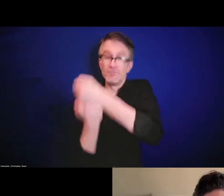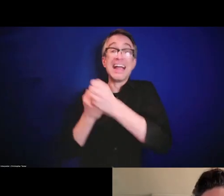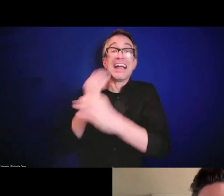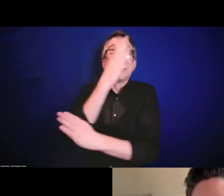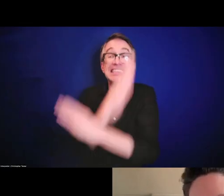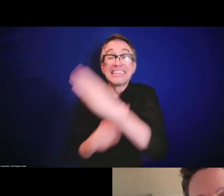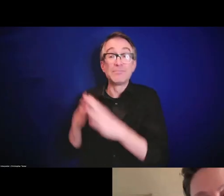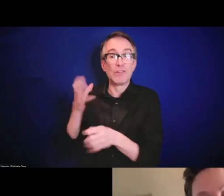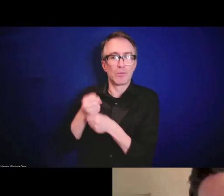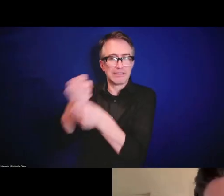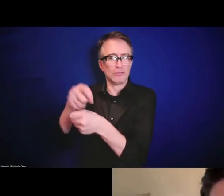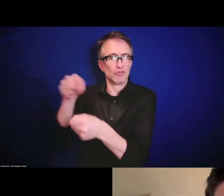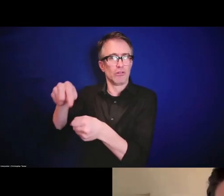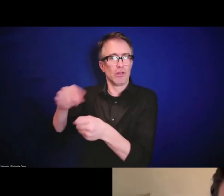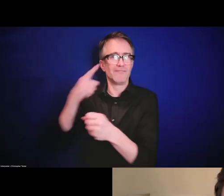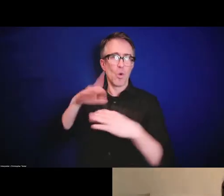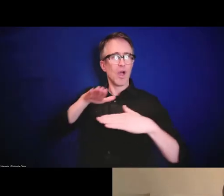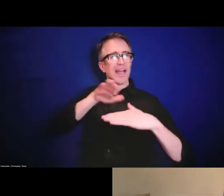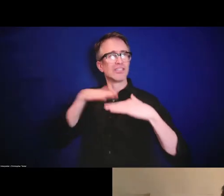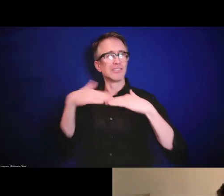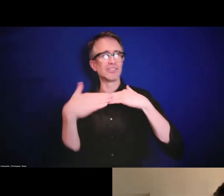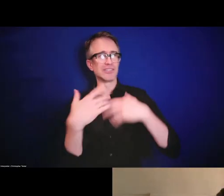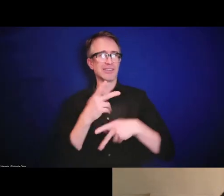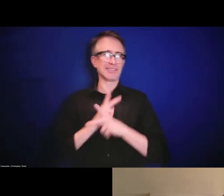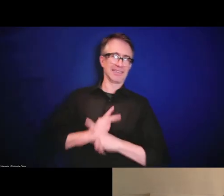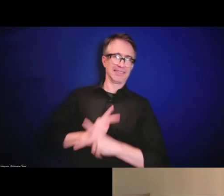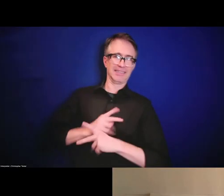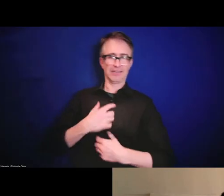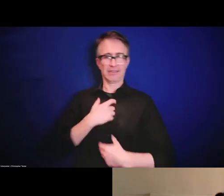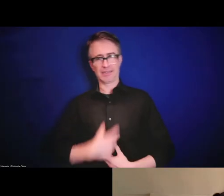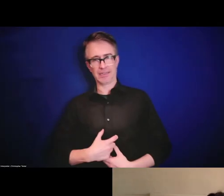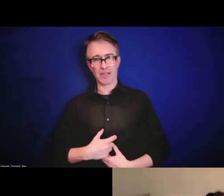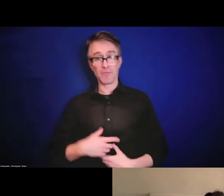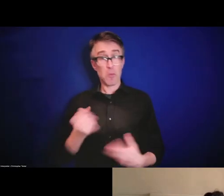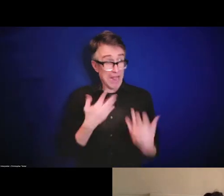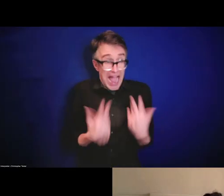sets? We could have a whole webinar on this, and we have.